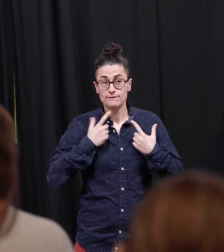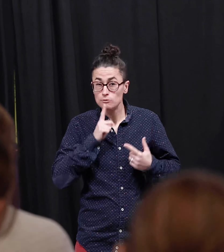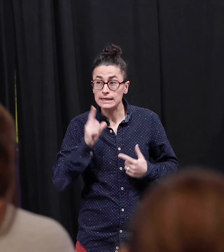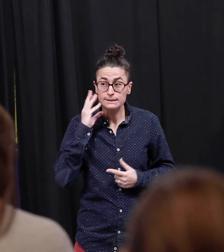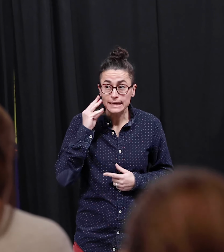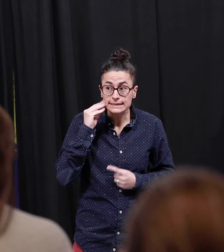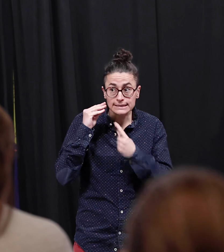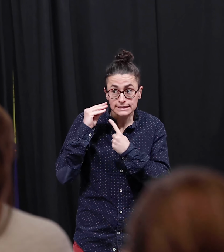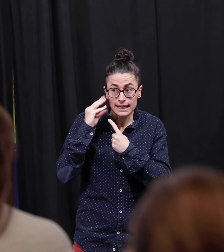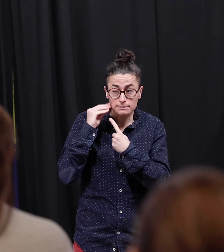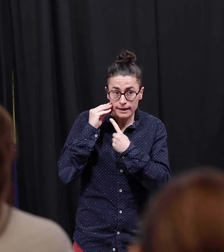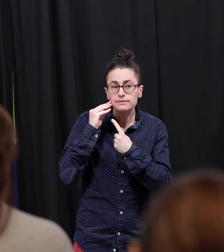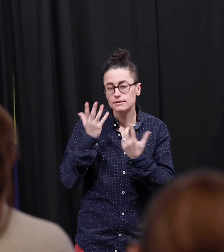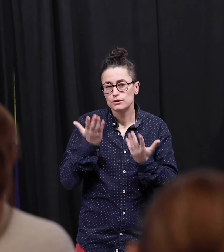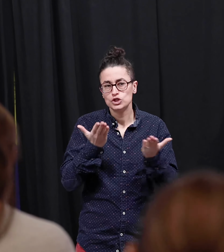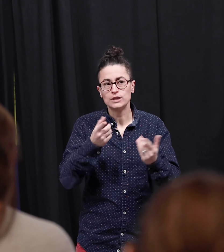really want to experience it,